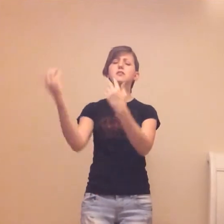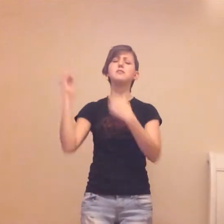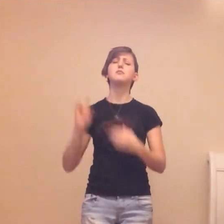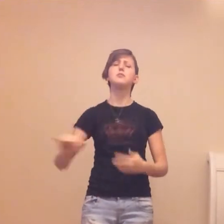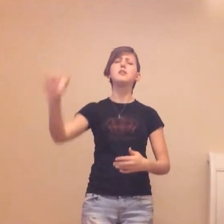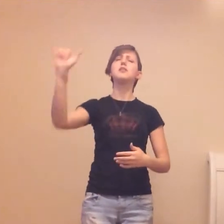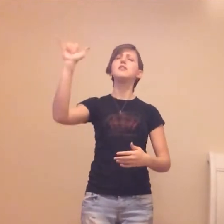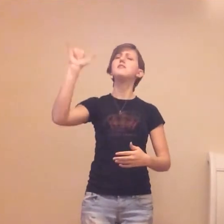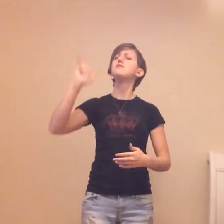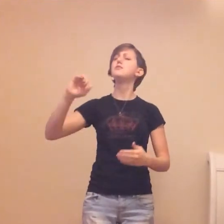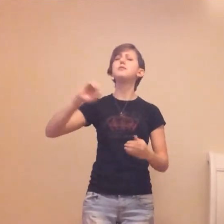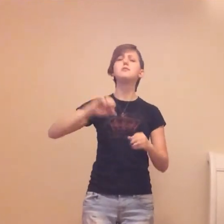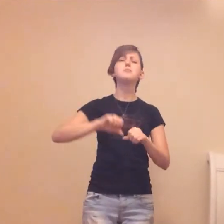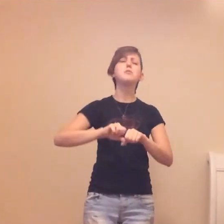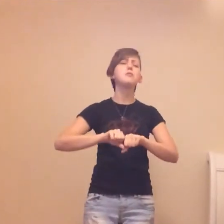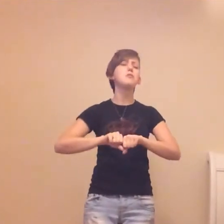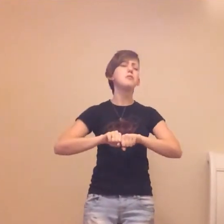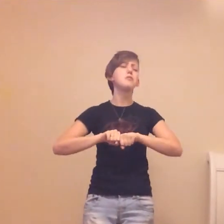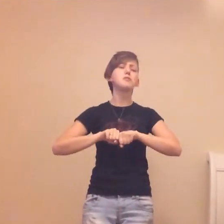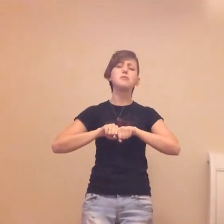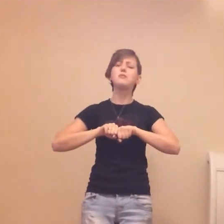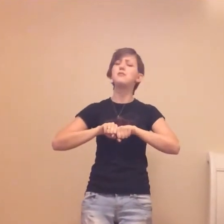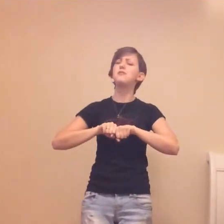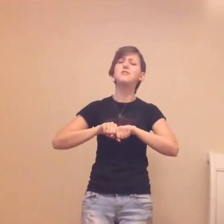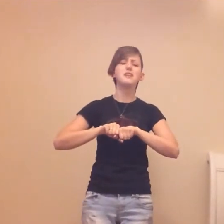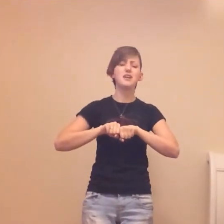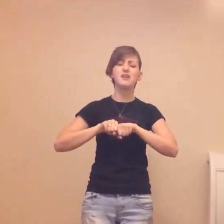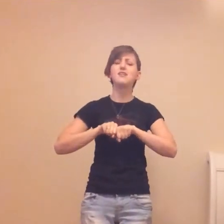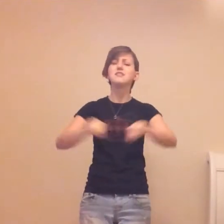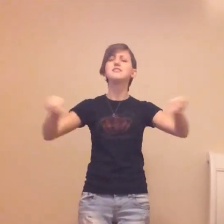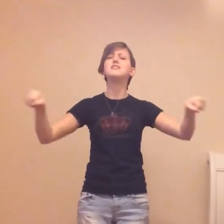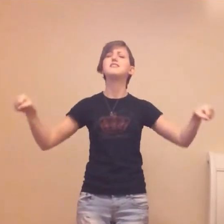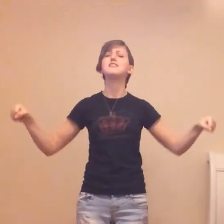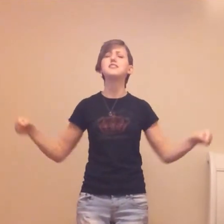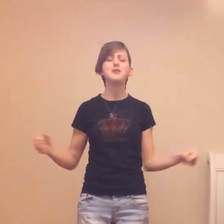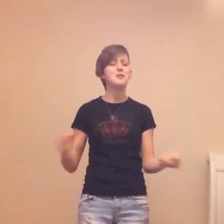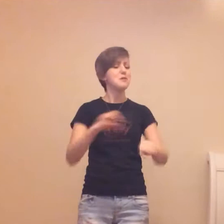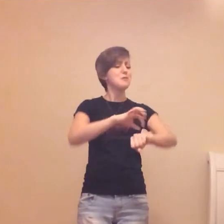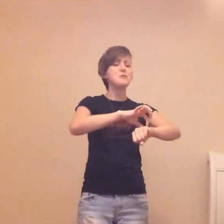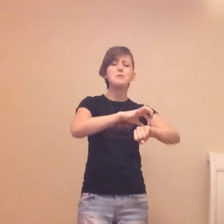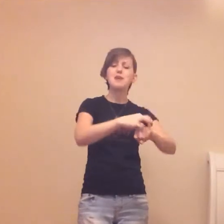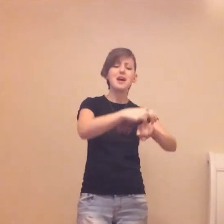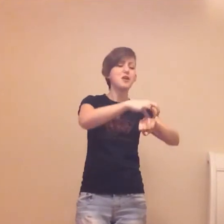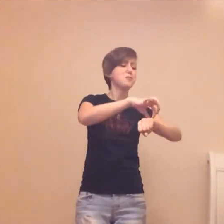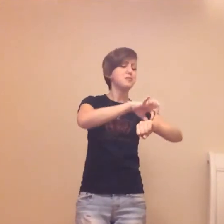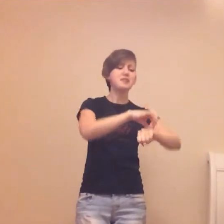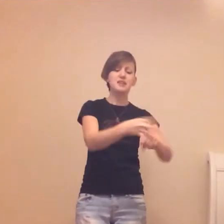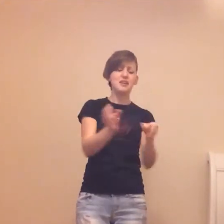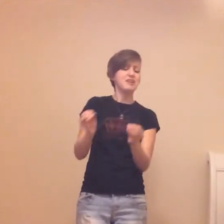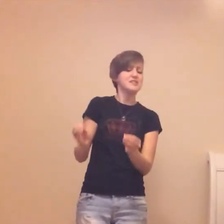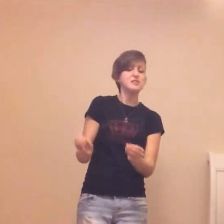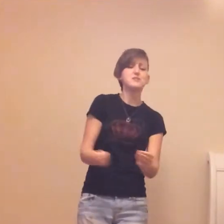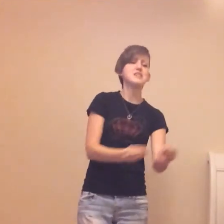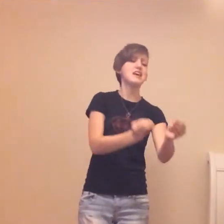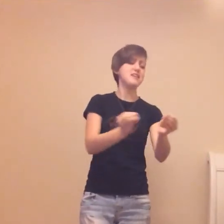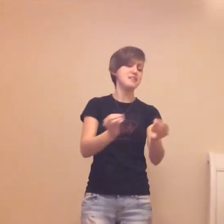death will ever grow again. The crown began to shake,